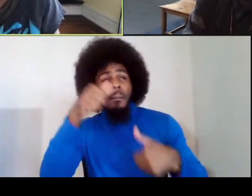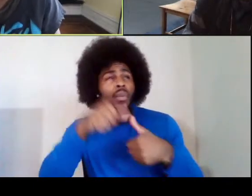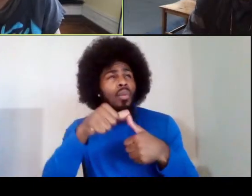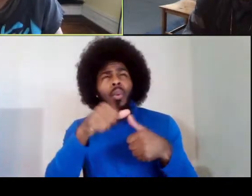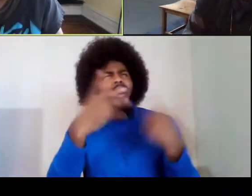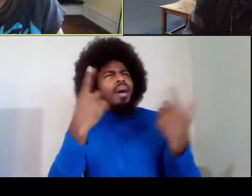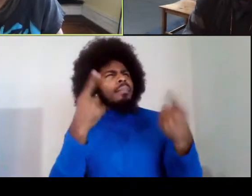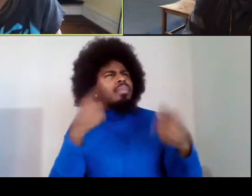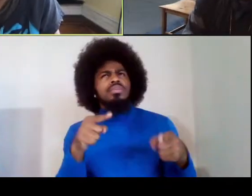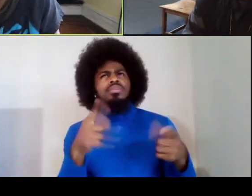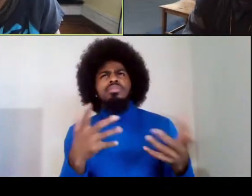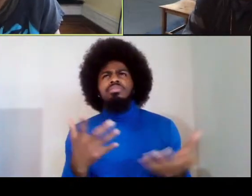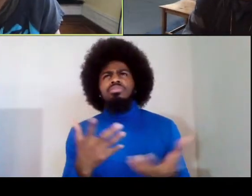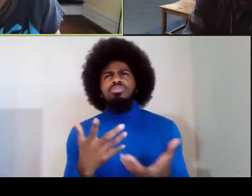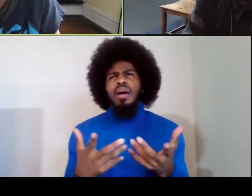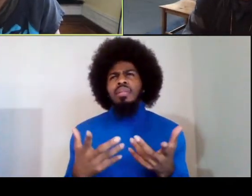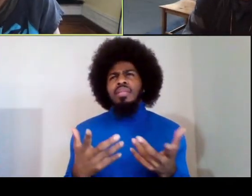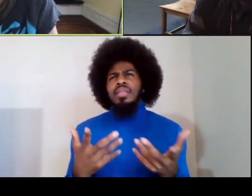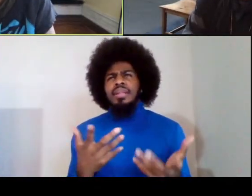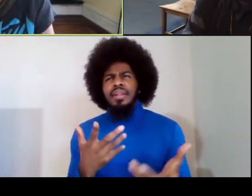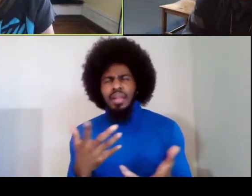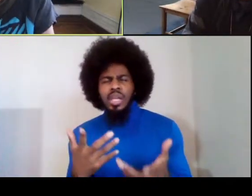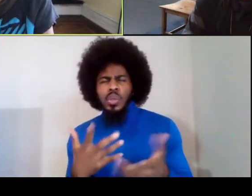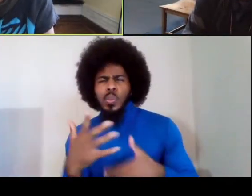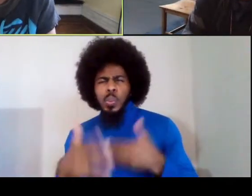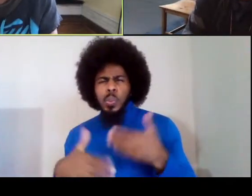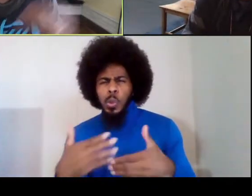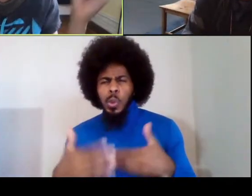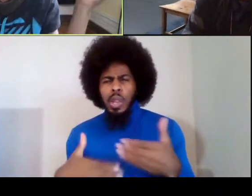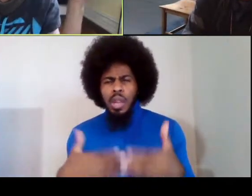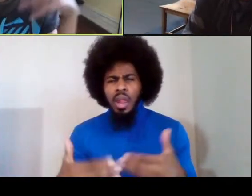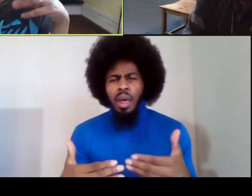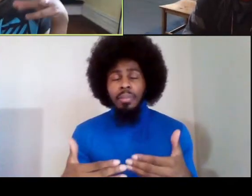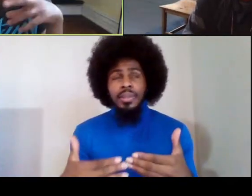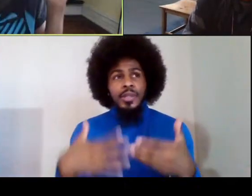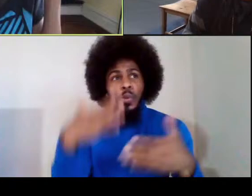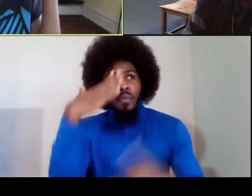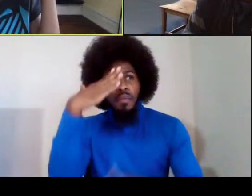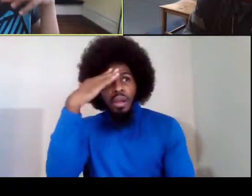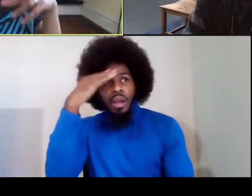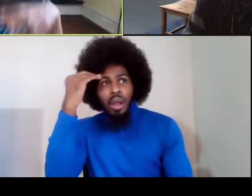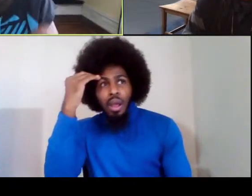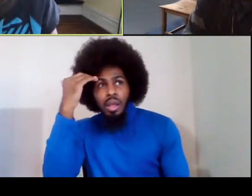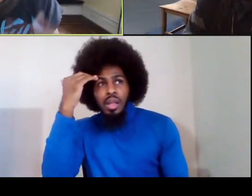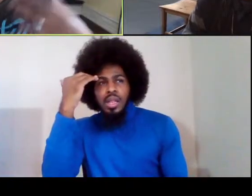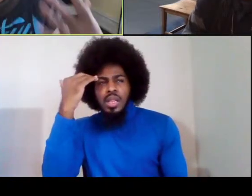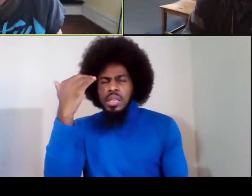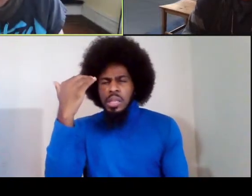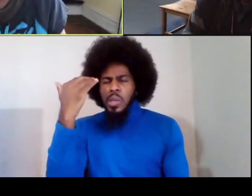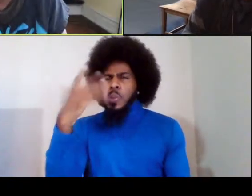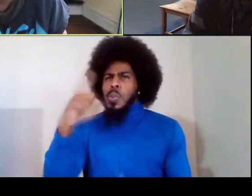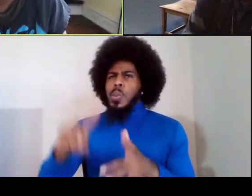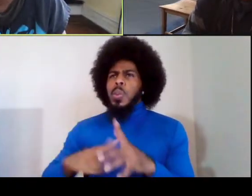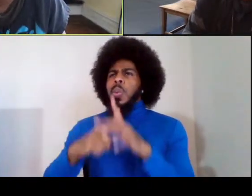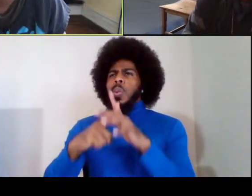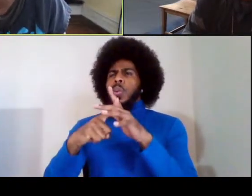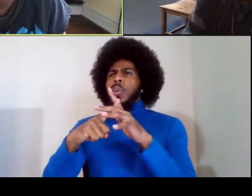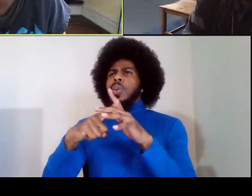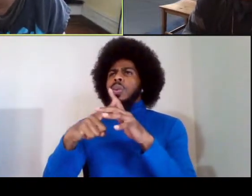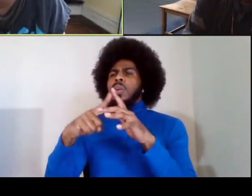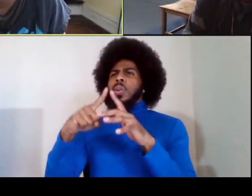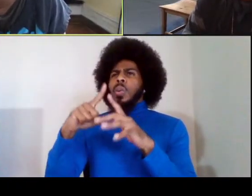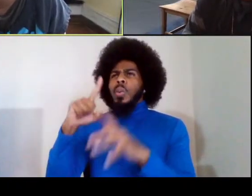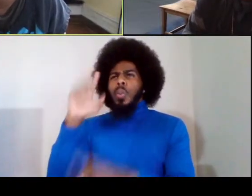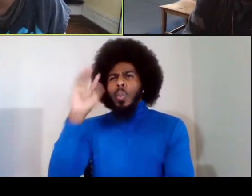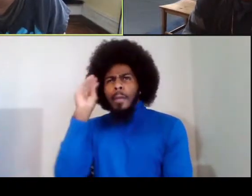go through that part of it. But then after you forget, it starts to fly back at you in little chunks and pieces. It's like, what are you going to do with